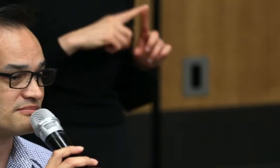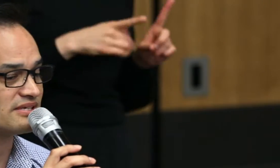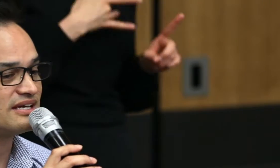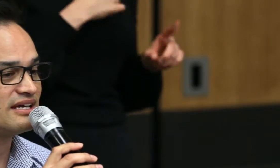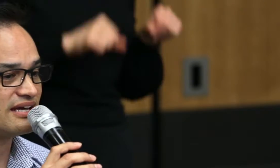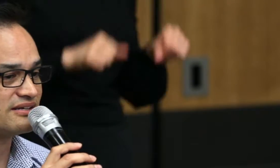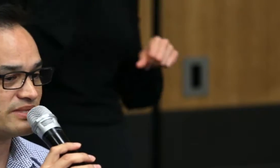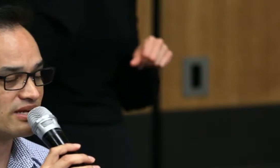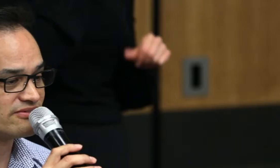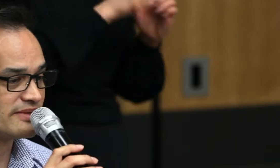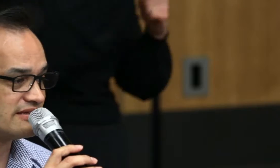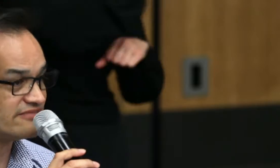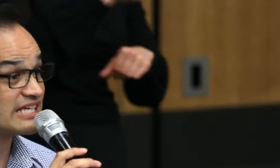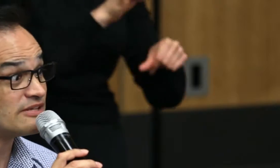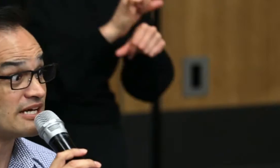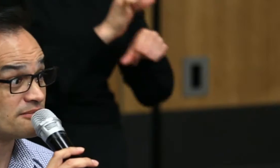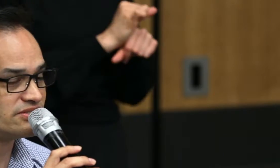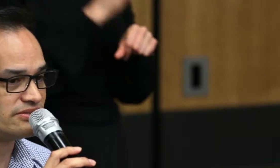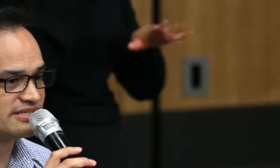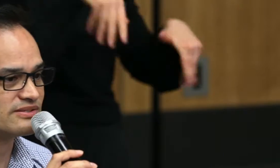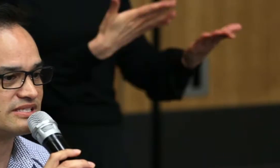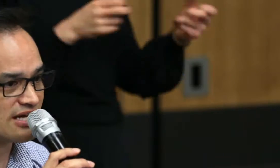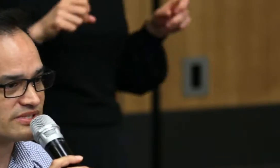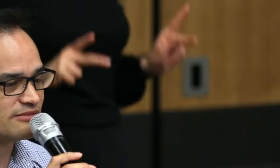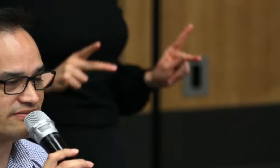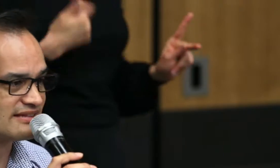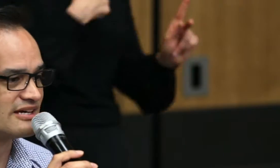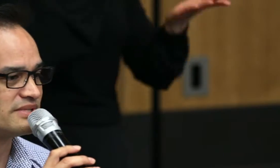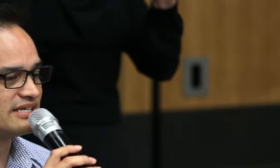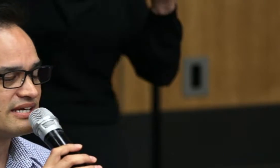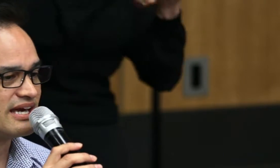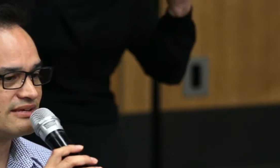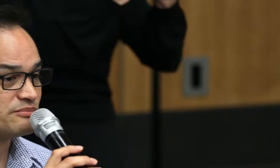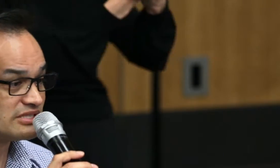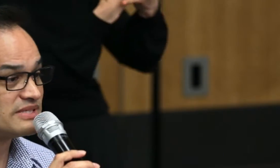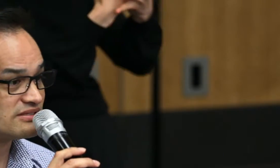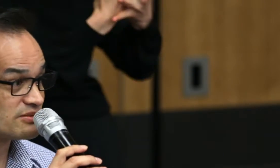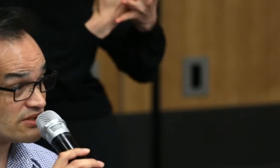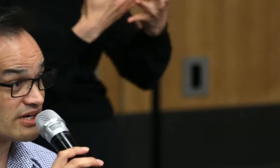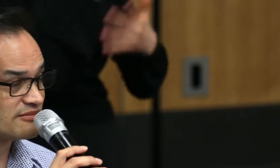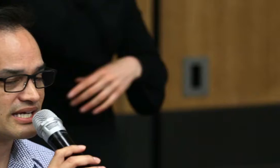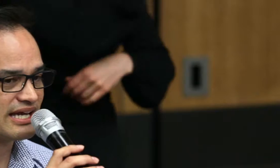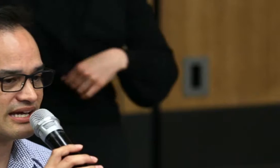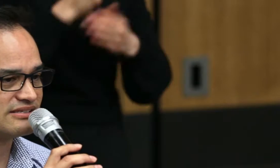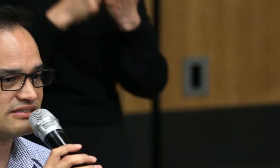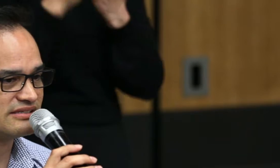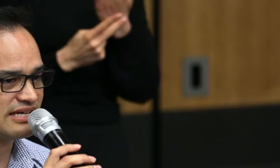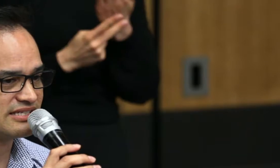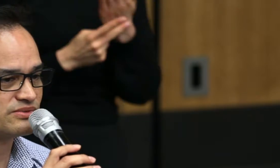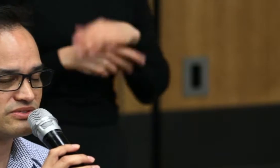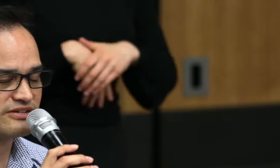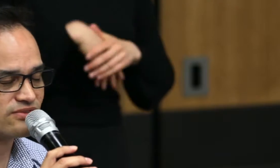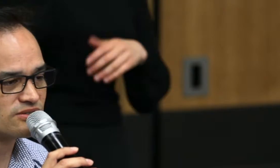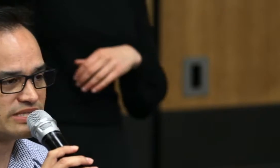into jobs. And we want to give them that opportunity. So we talk with them, we vet them, and then we put them into this program. And